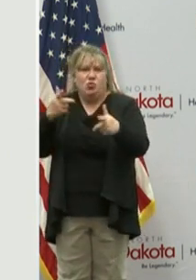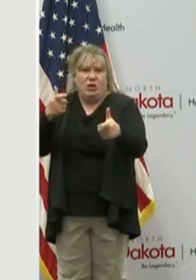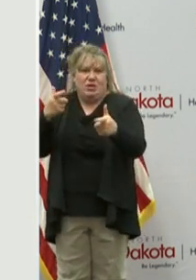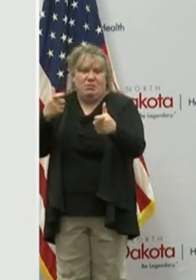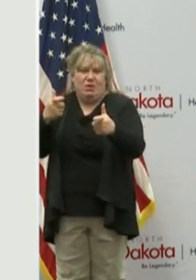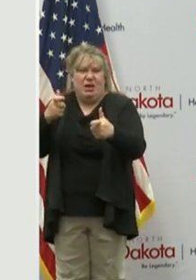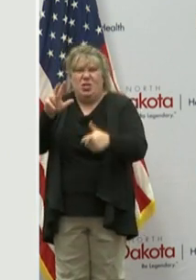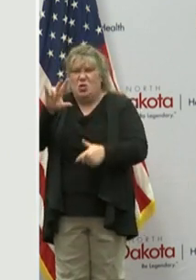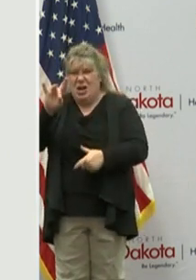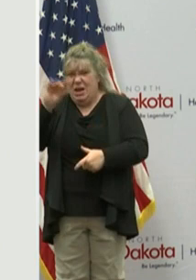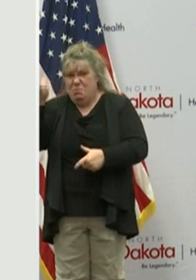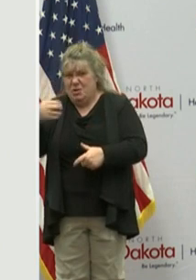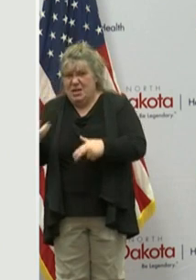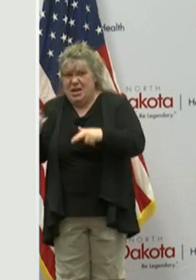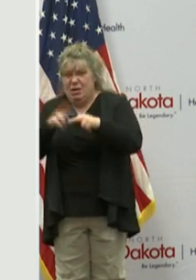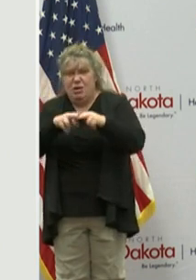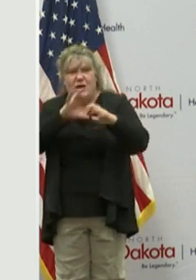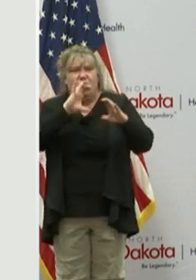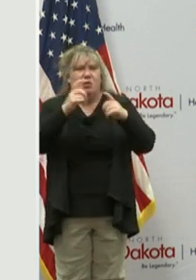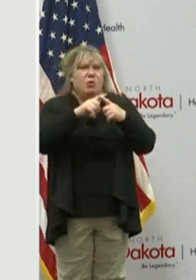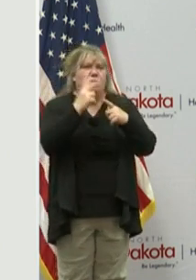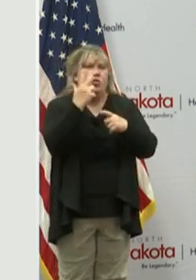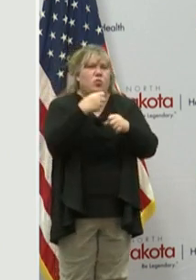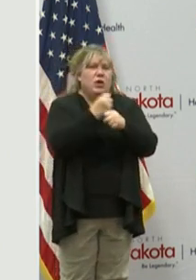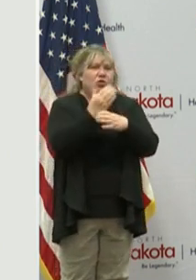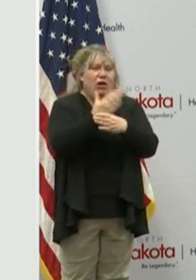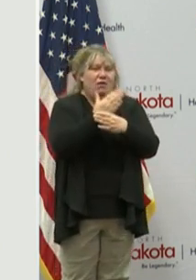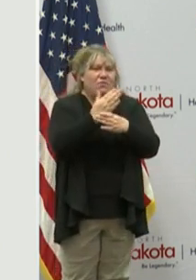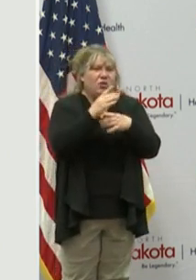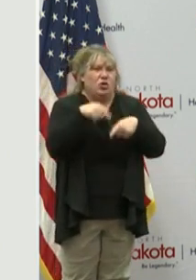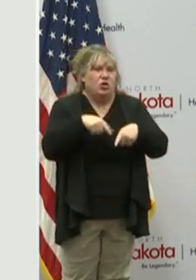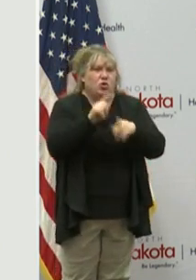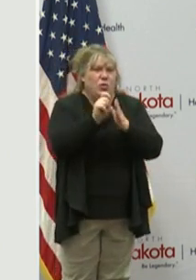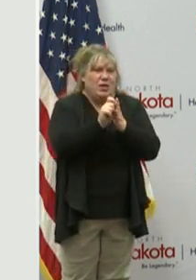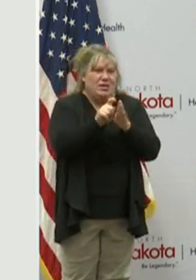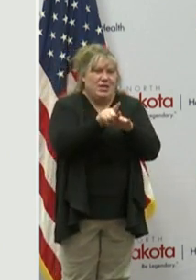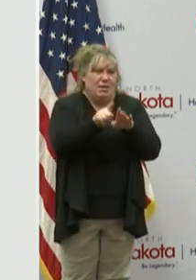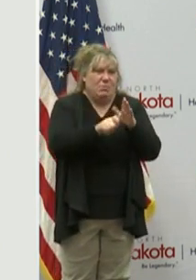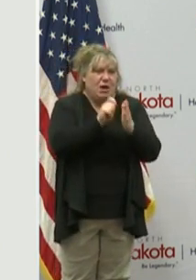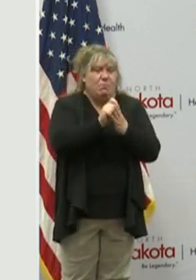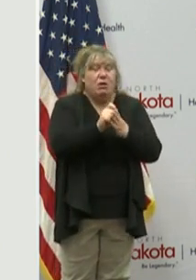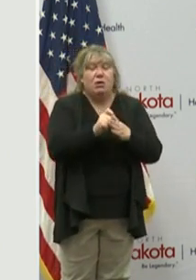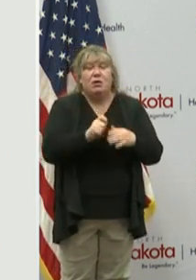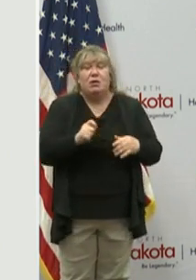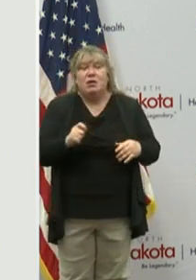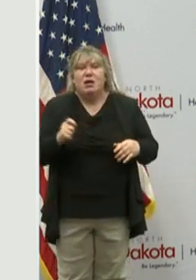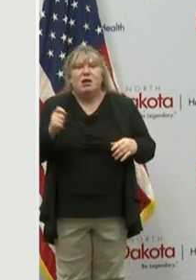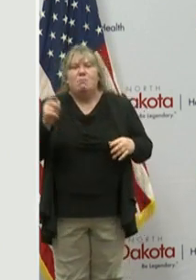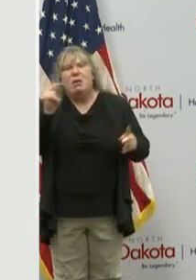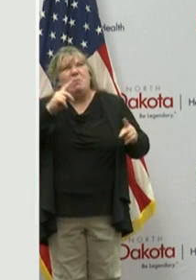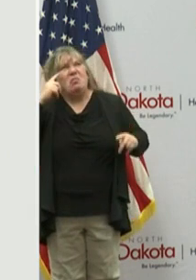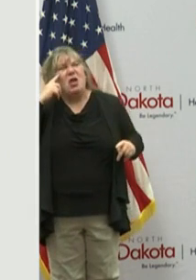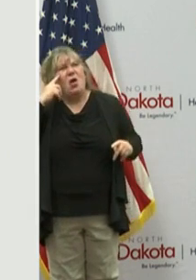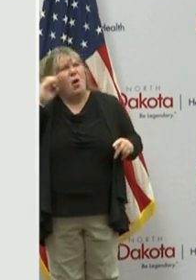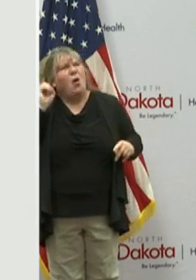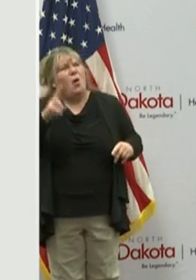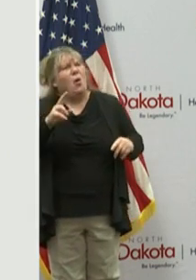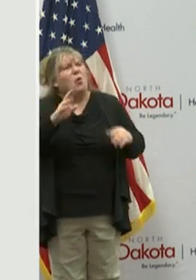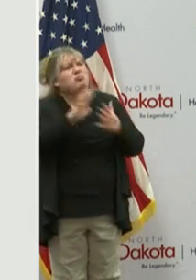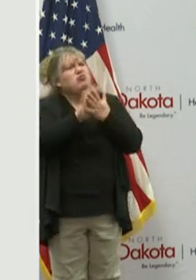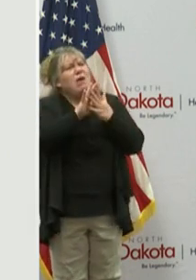of 38% compared to a 3-year average during the same period. Apparently, the idea that there are a few people are on the